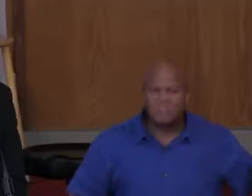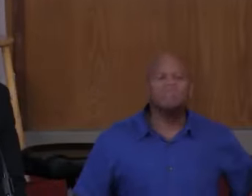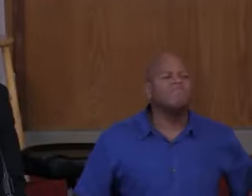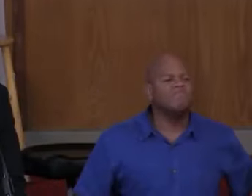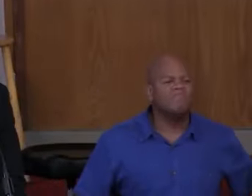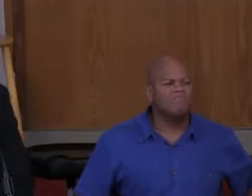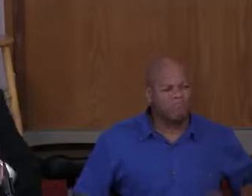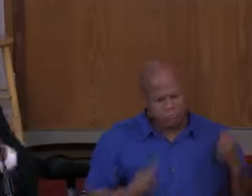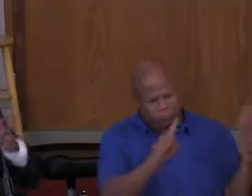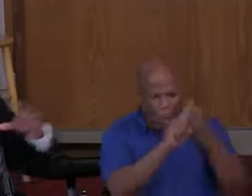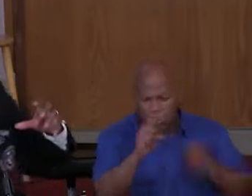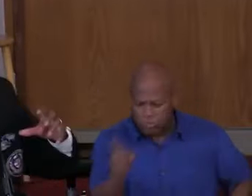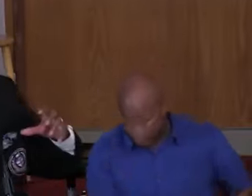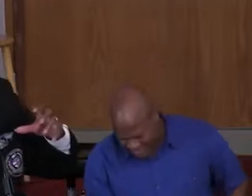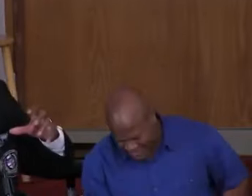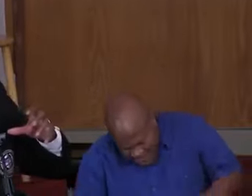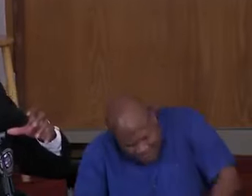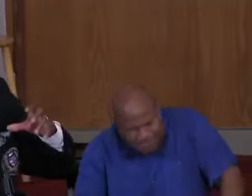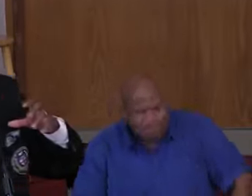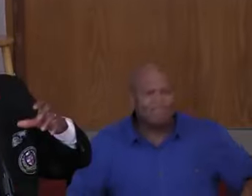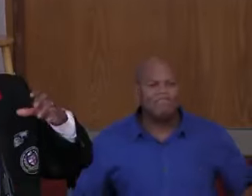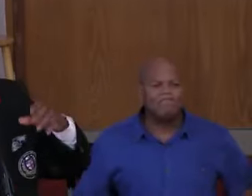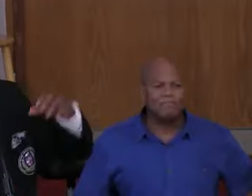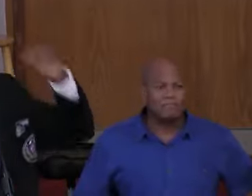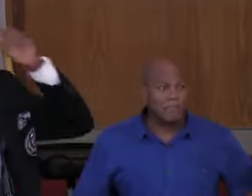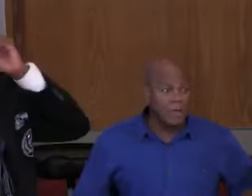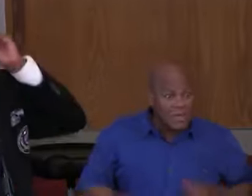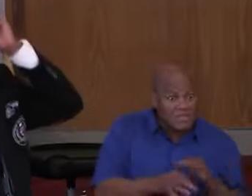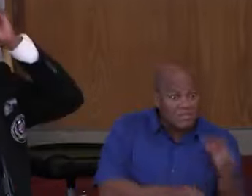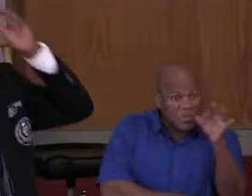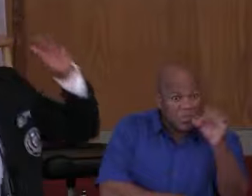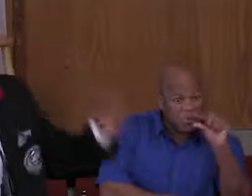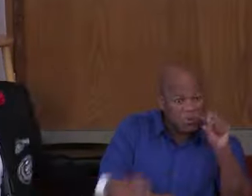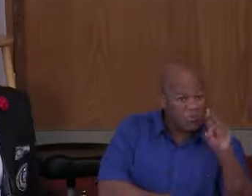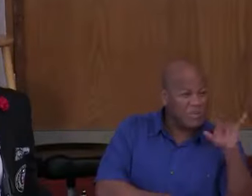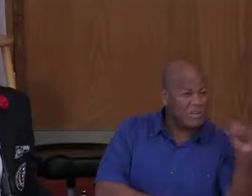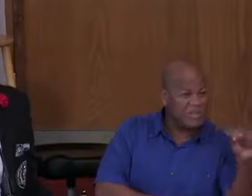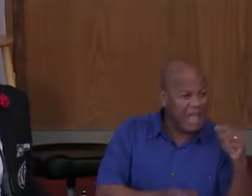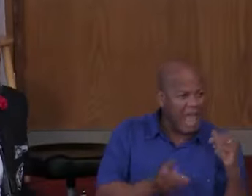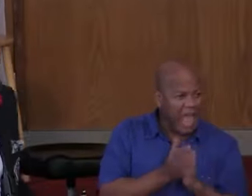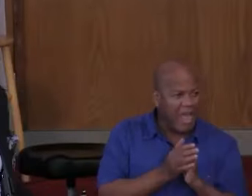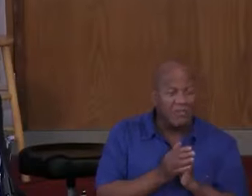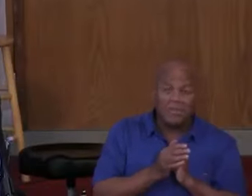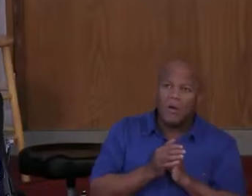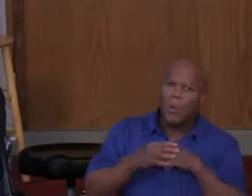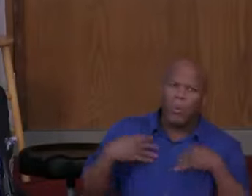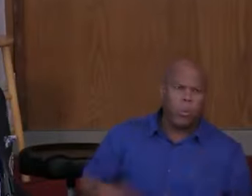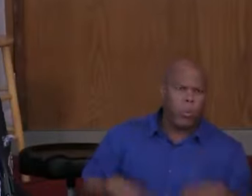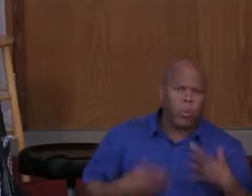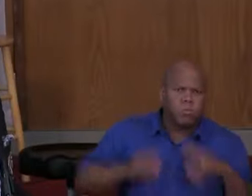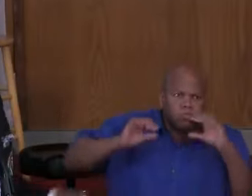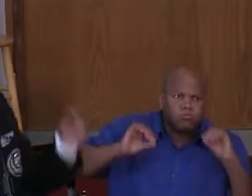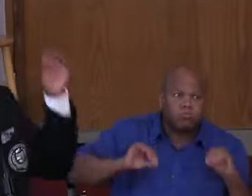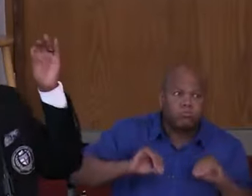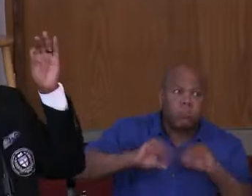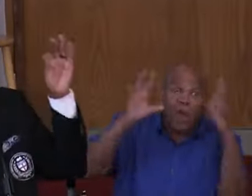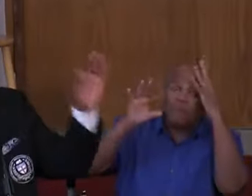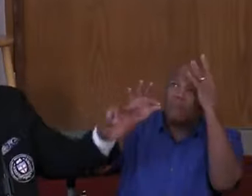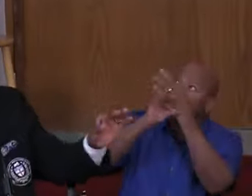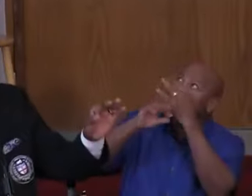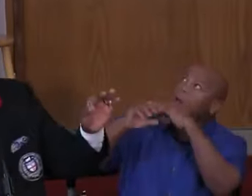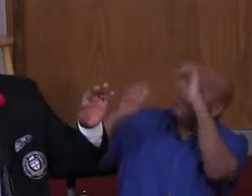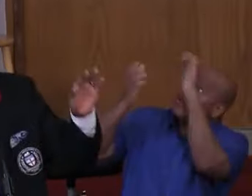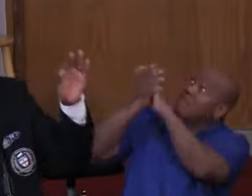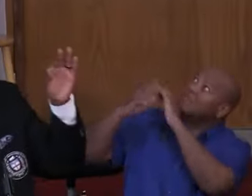up. Spiritual grit doesn't mean that you have miraculous faith that can believe God for the impossible, and